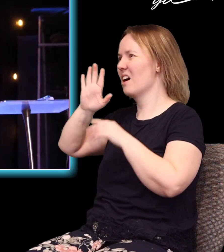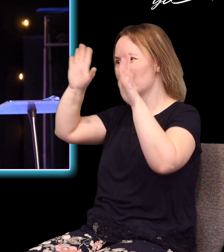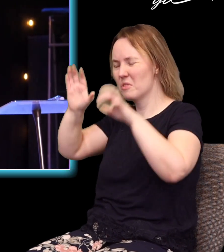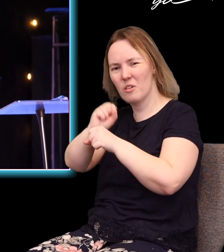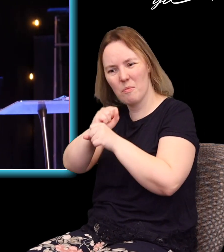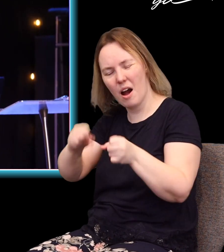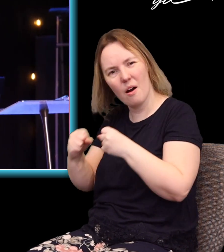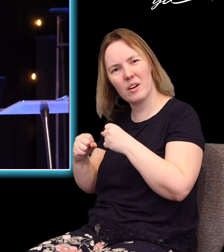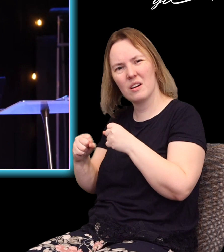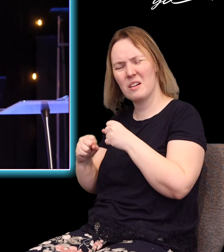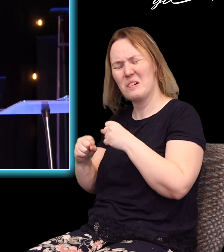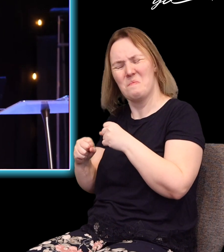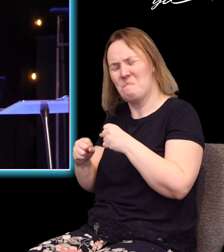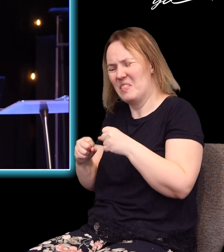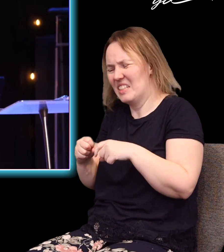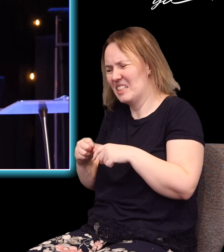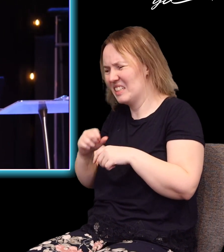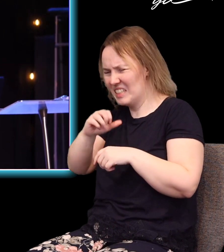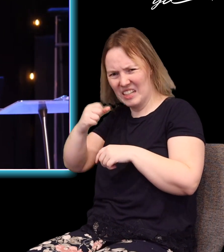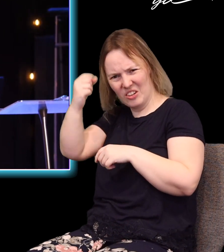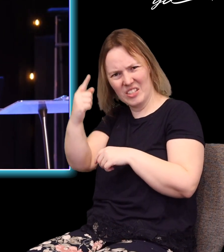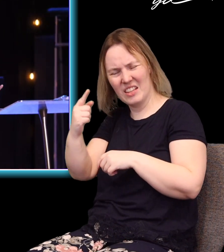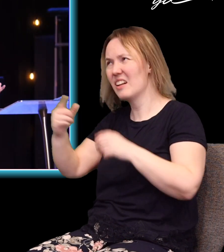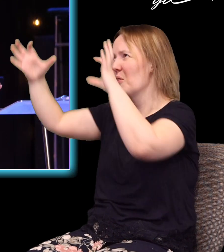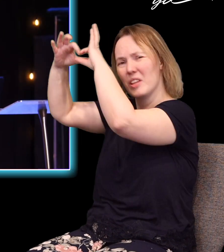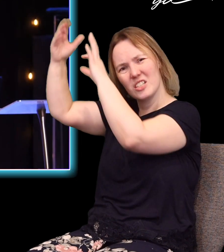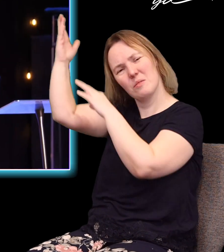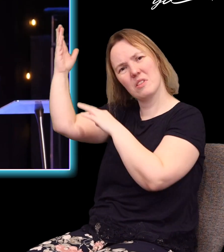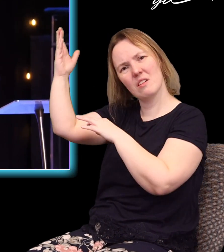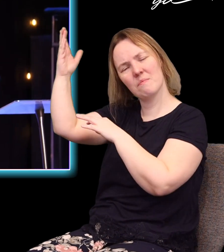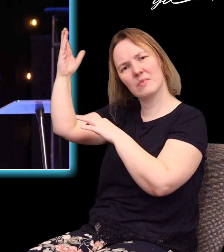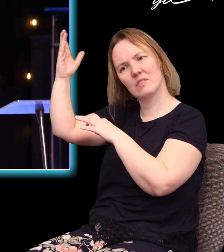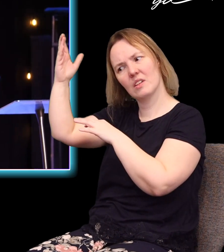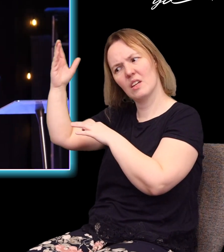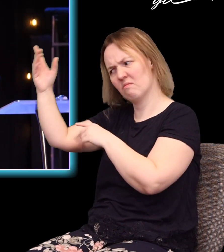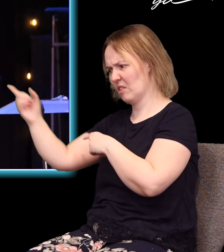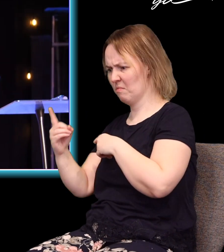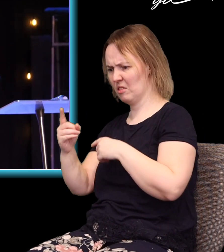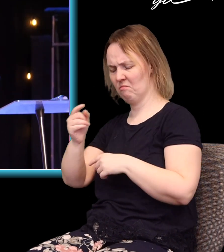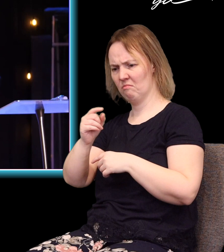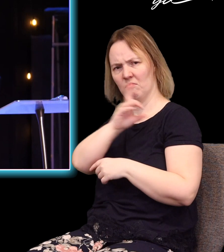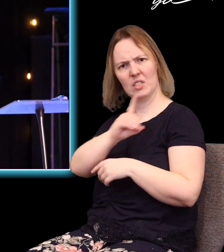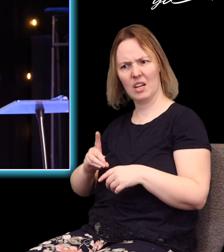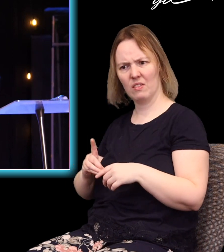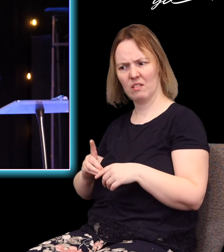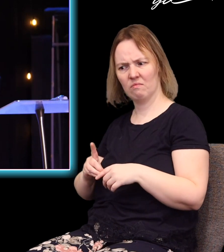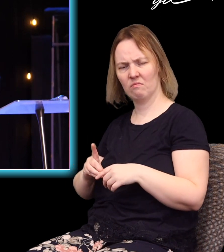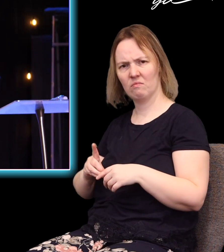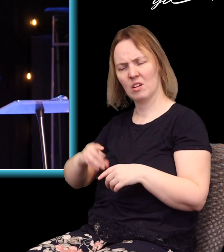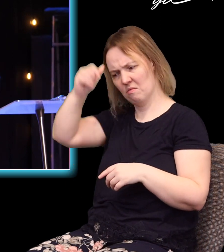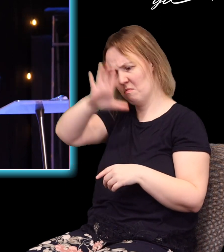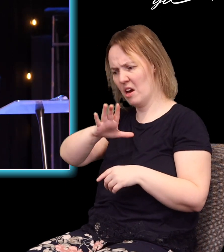on, but they didn't grasp the sense that they could have a relationship with him. And so along comes David, a man himself who was a